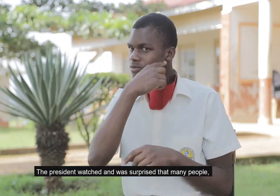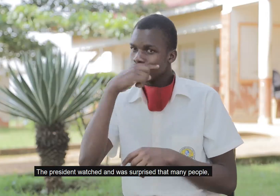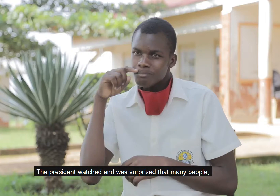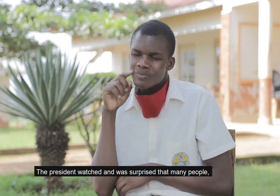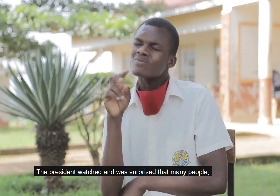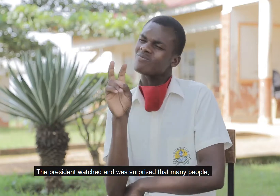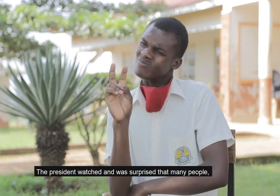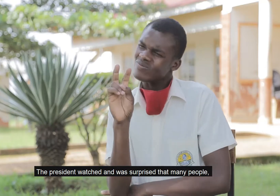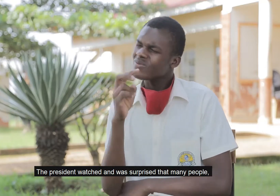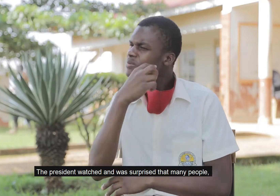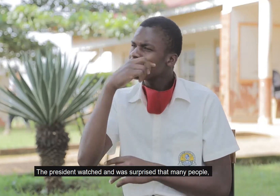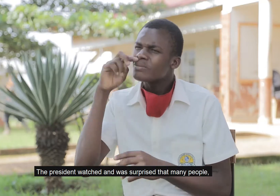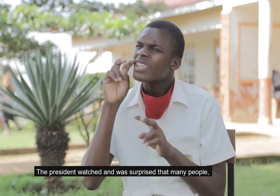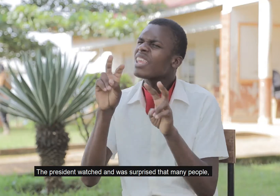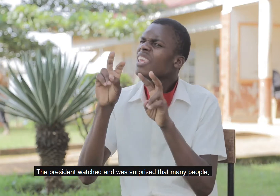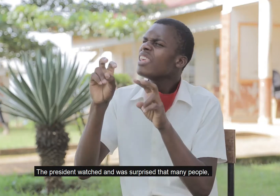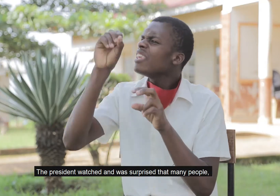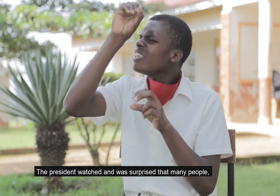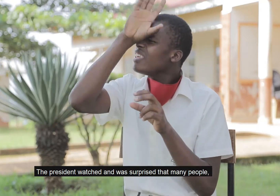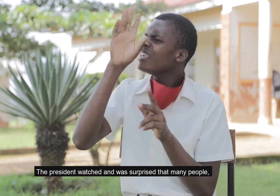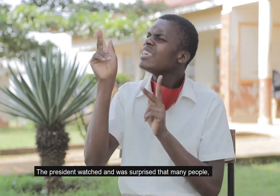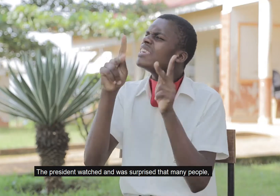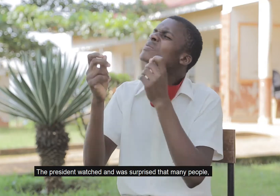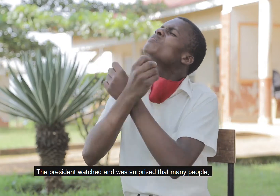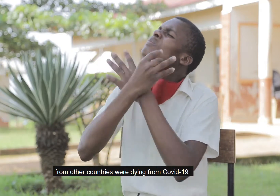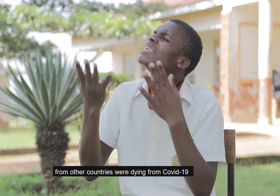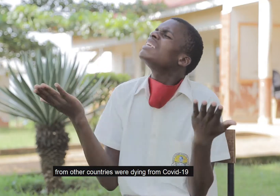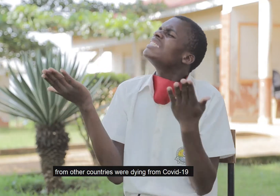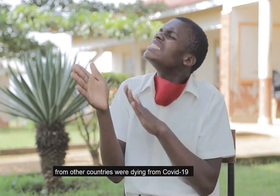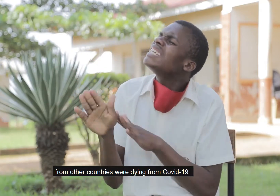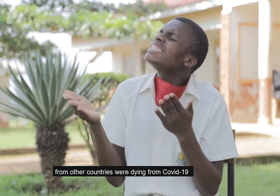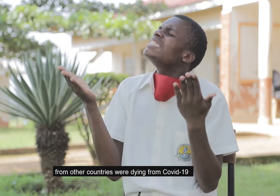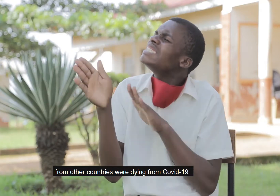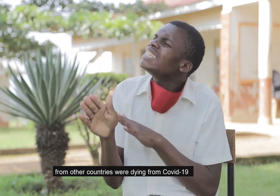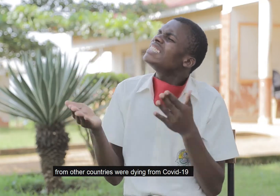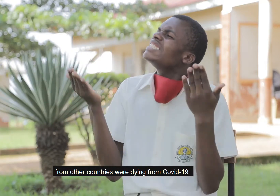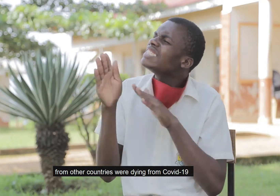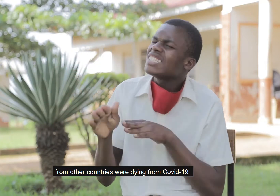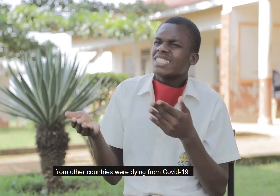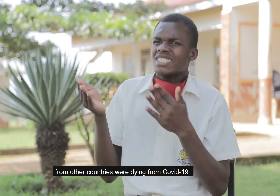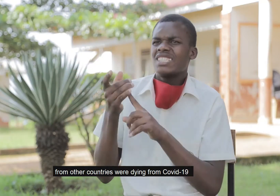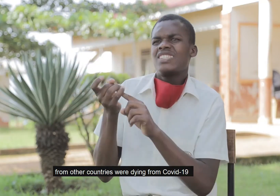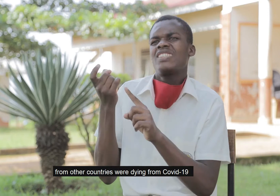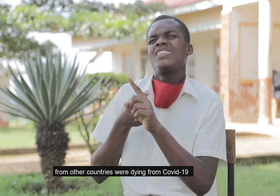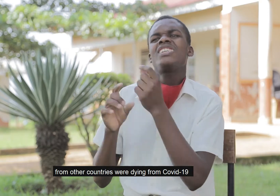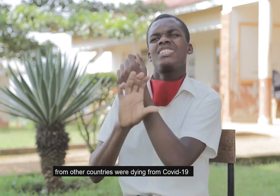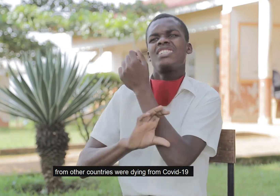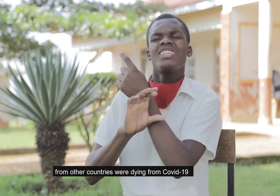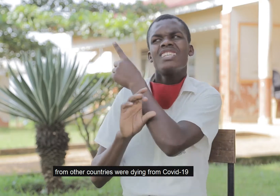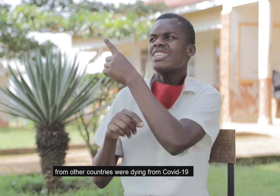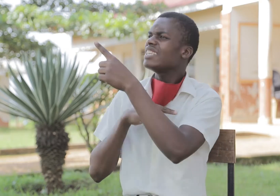The president watched and was surprised that many people from other countries were dying from COVID-19.